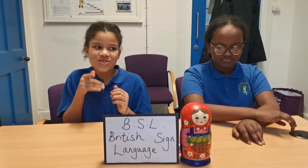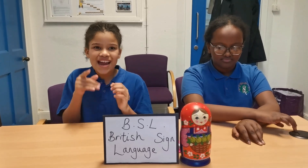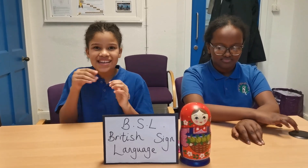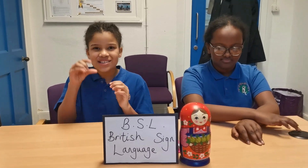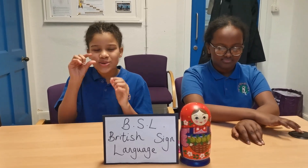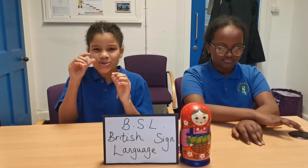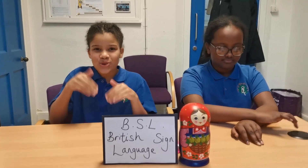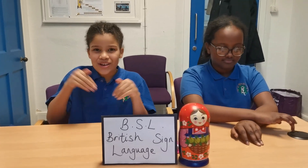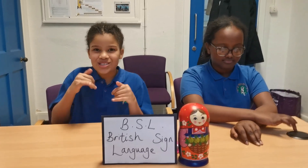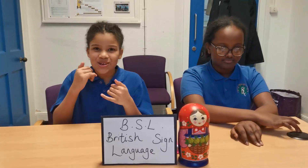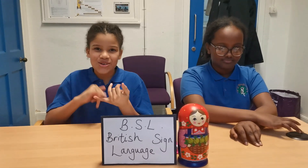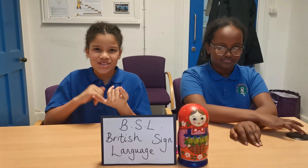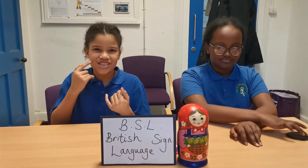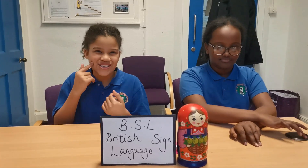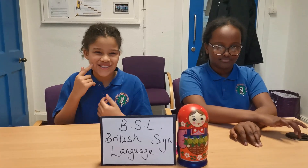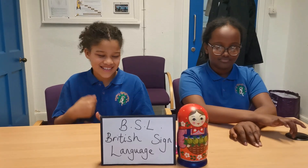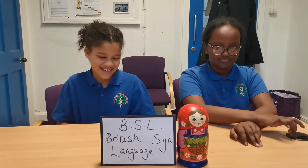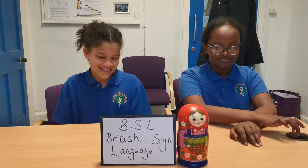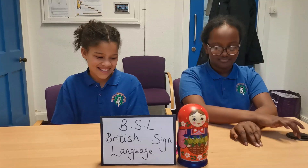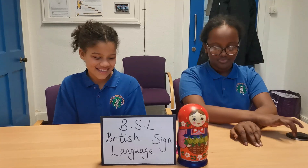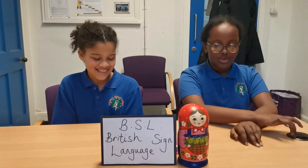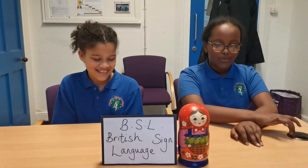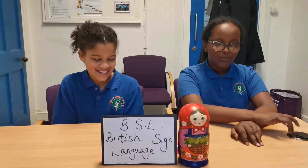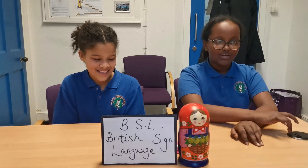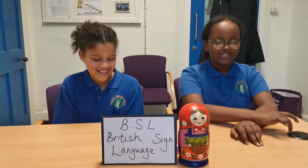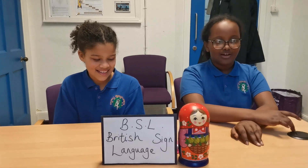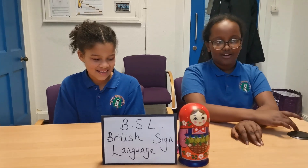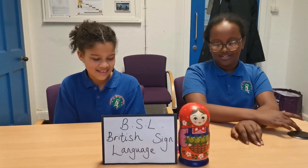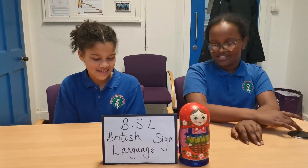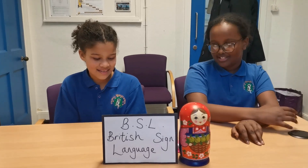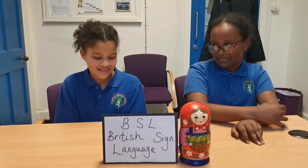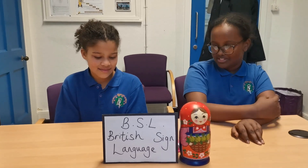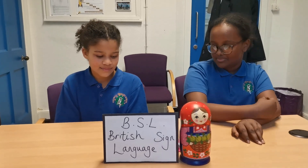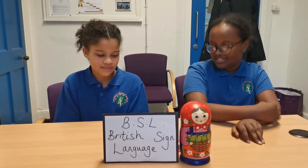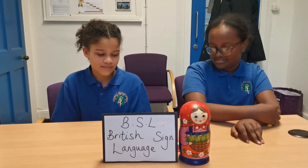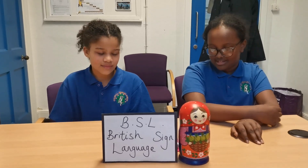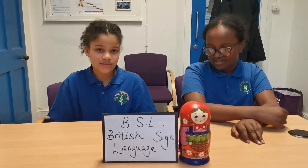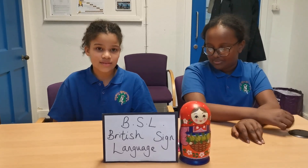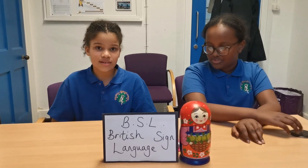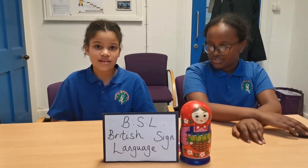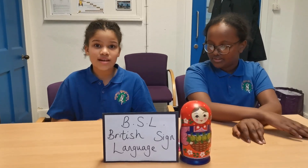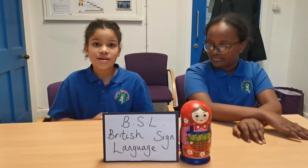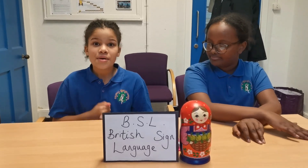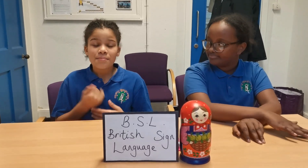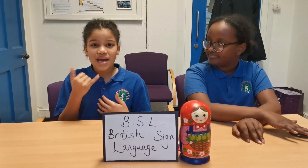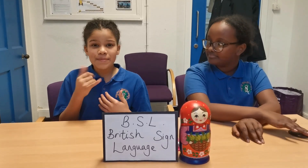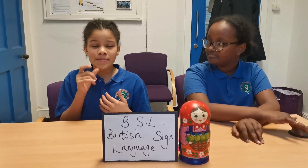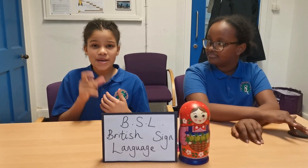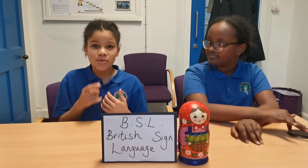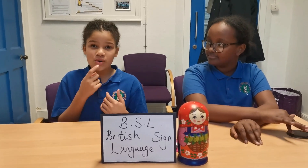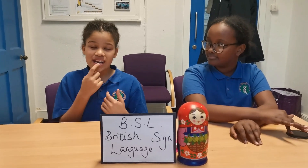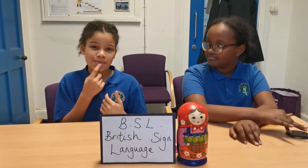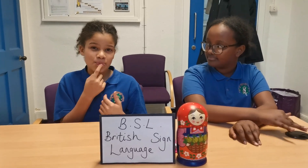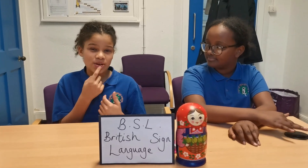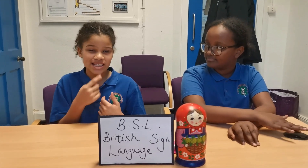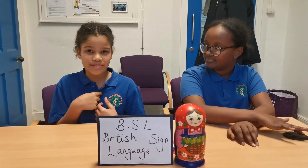that little dog is so cute. What is the hardest thing about speaking sign language? Maybe people lip reading